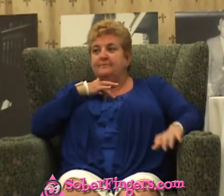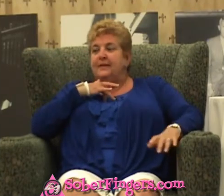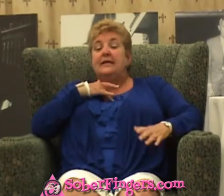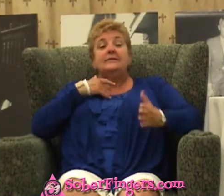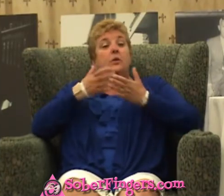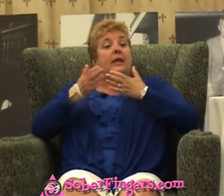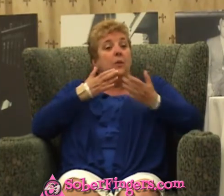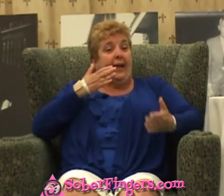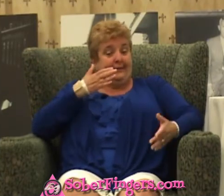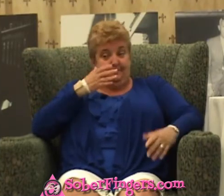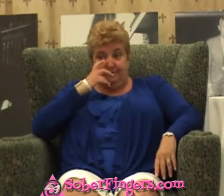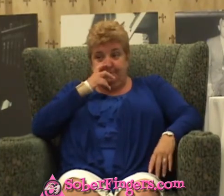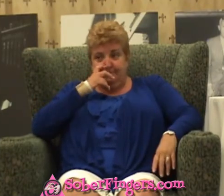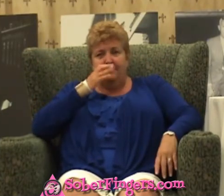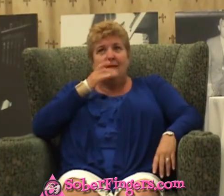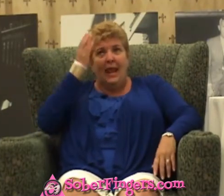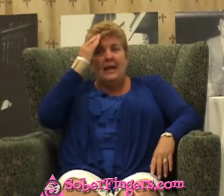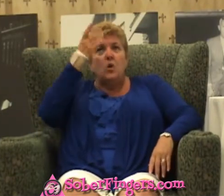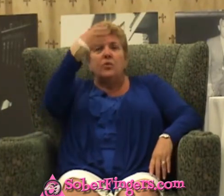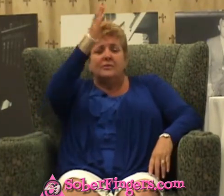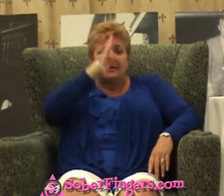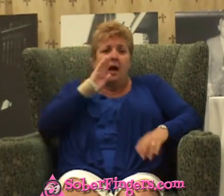know, I know that there's a God today. I know I'm a little scattered today.